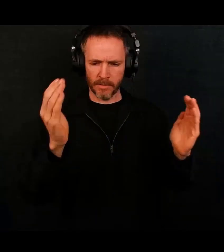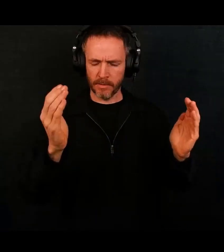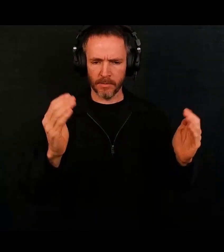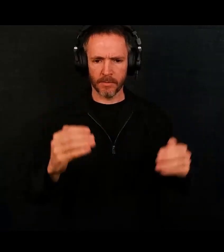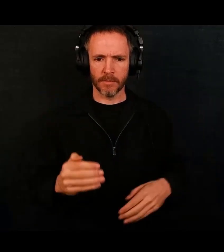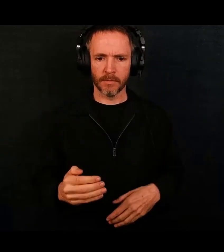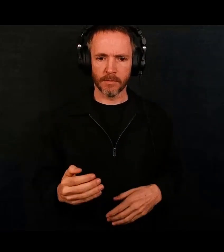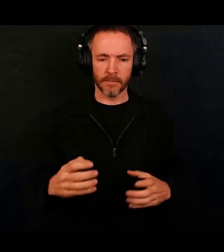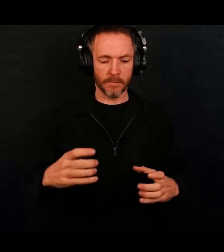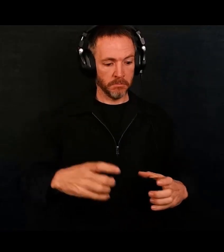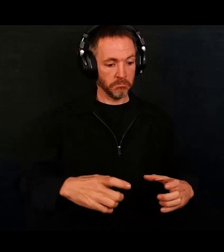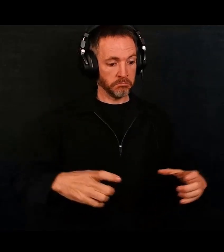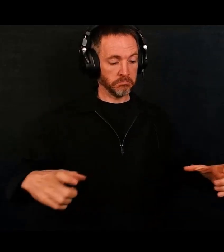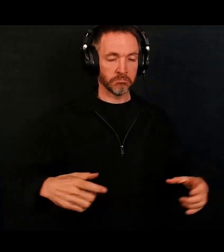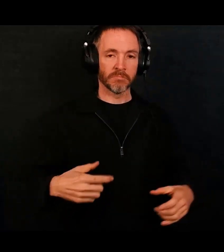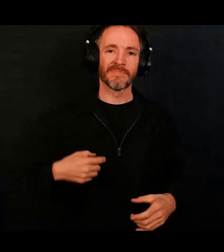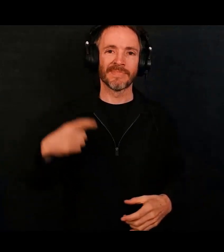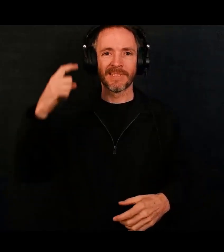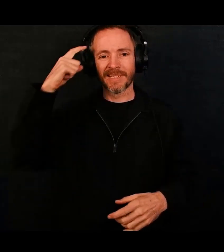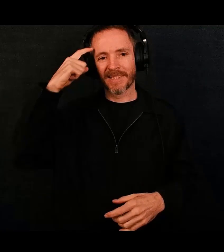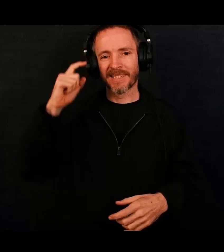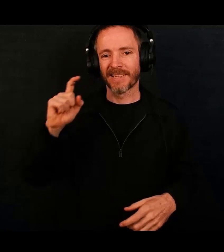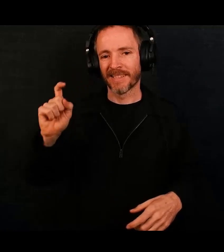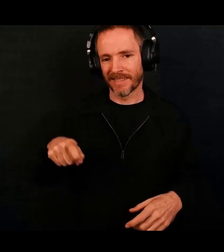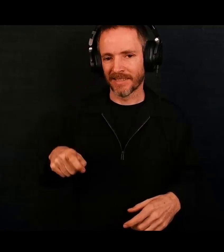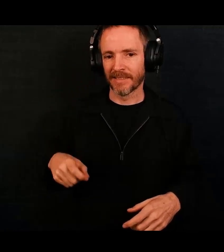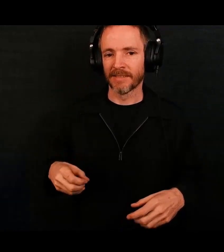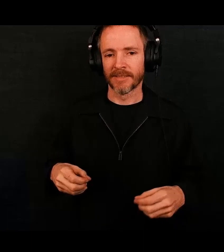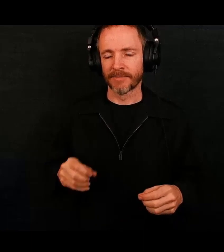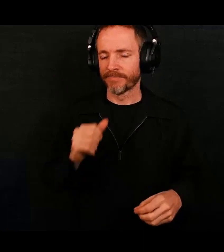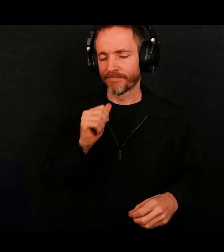I think I'm gonna have to pass on that.